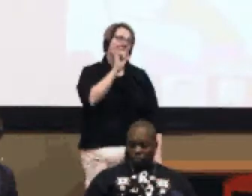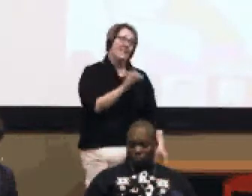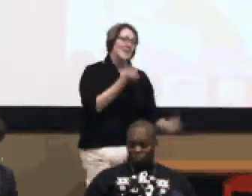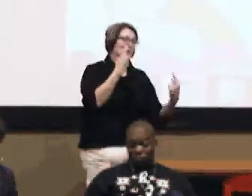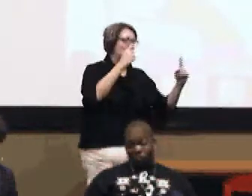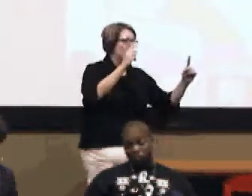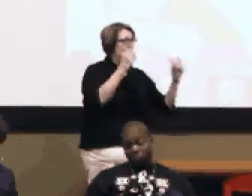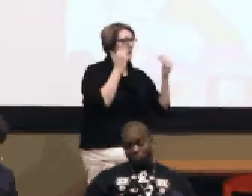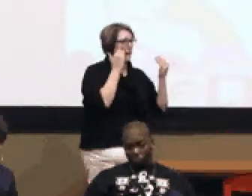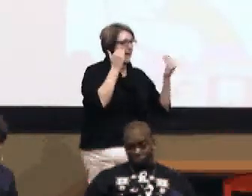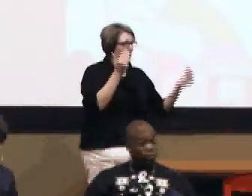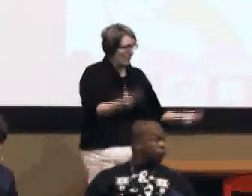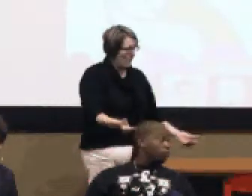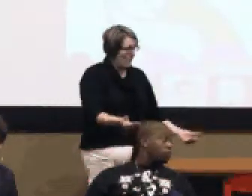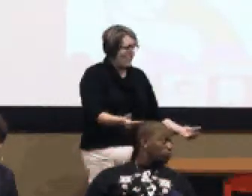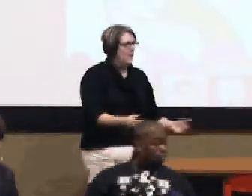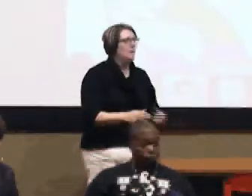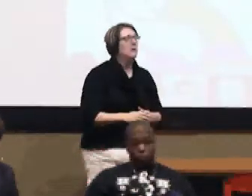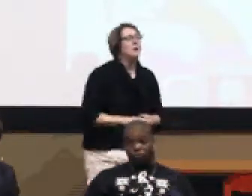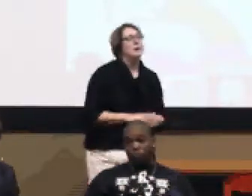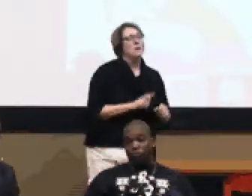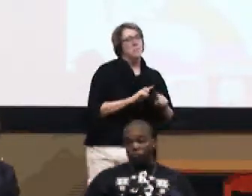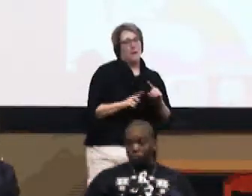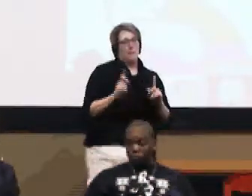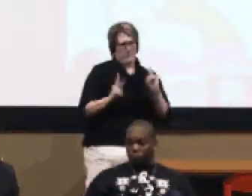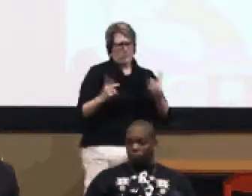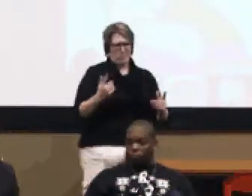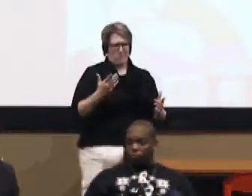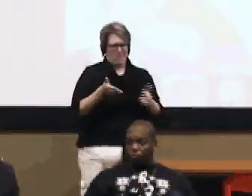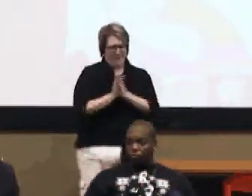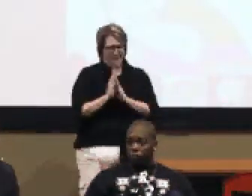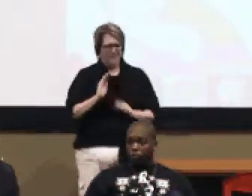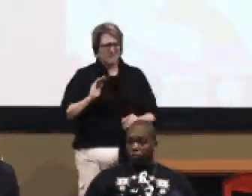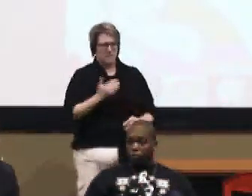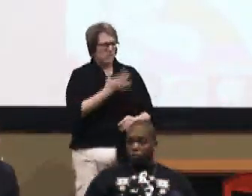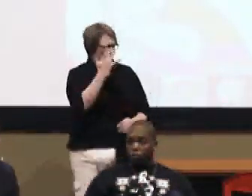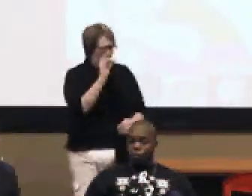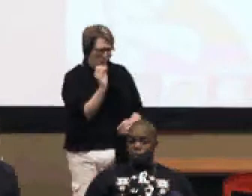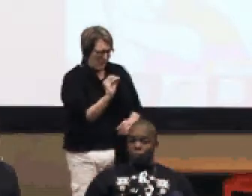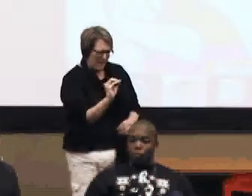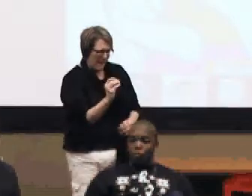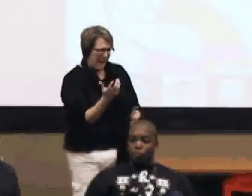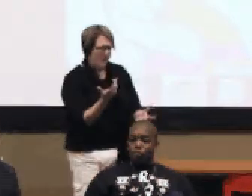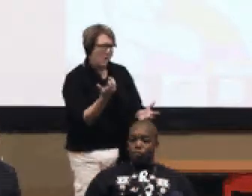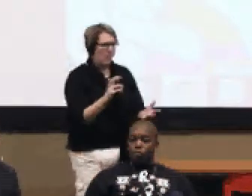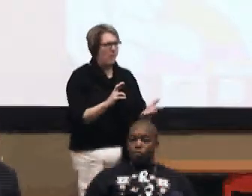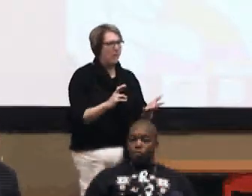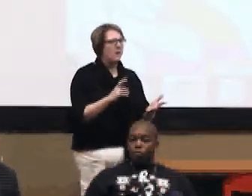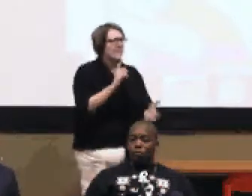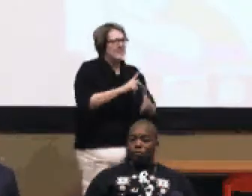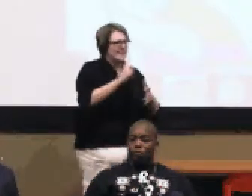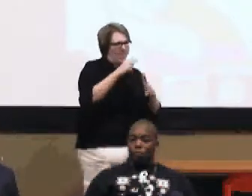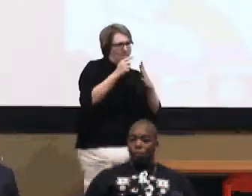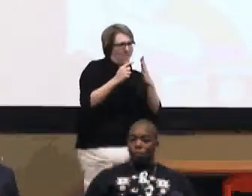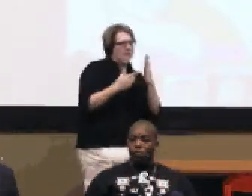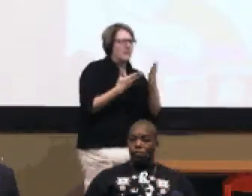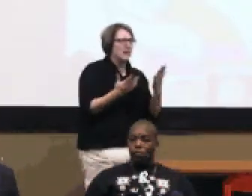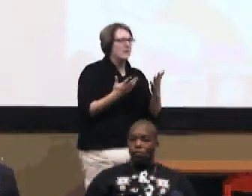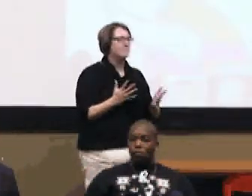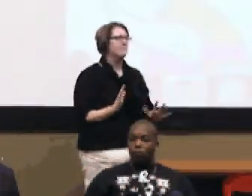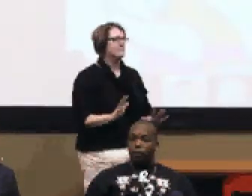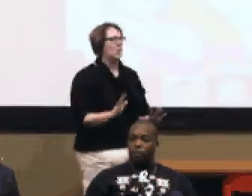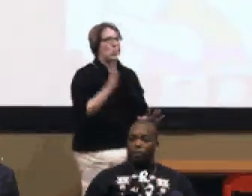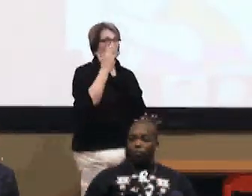know. But we get the question a lot, like why Omaha or these sorts of things, and I always